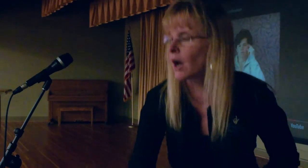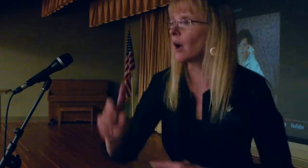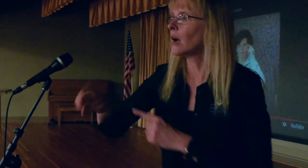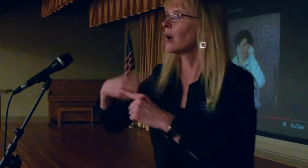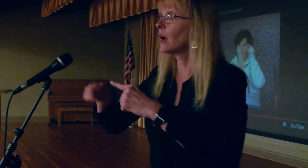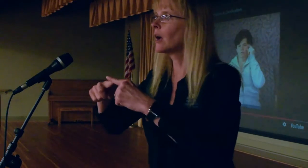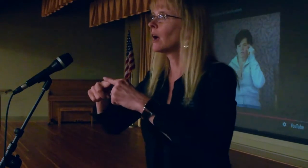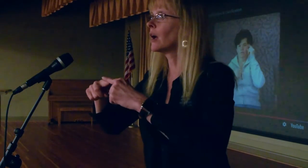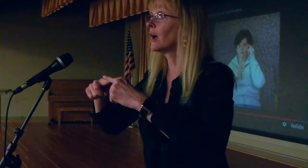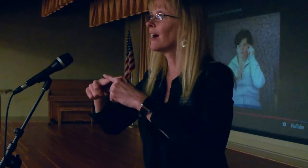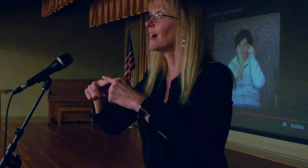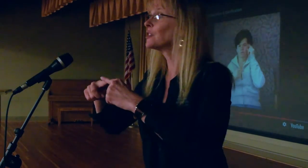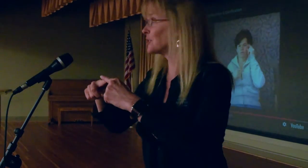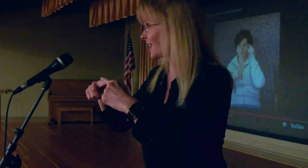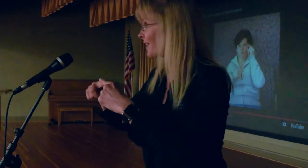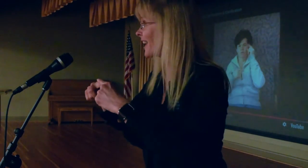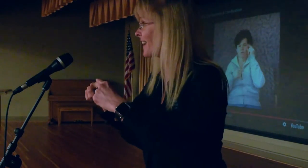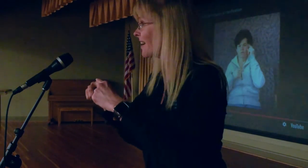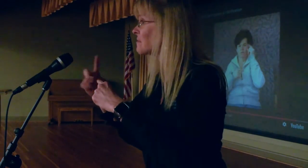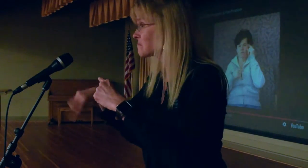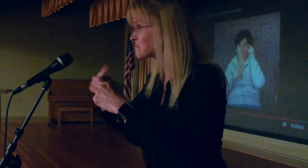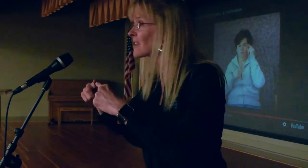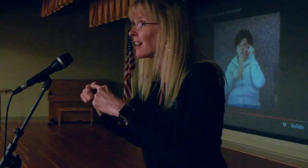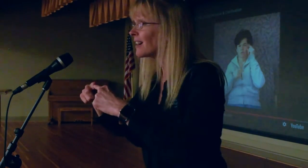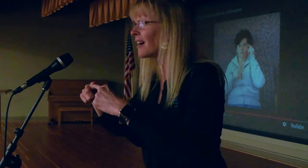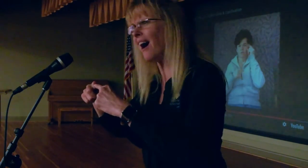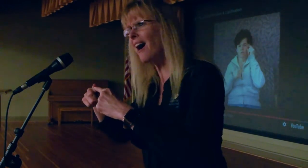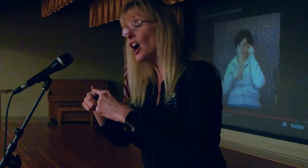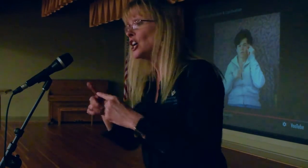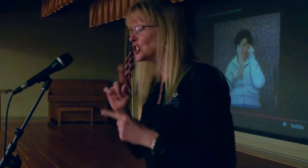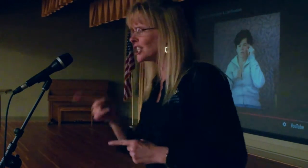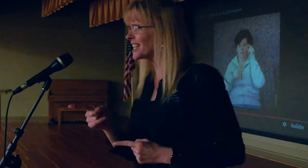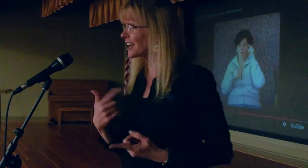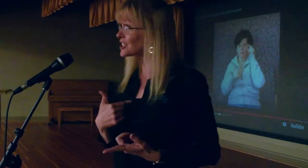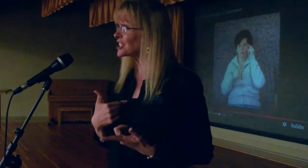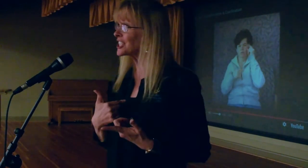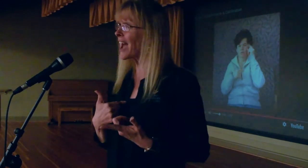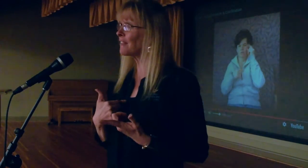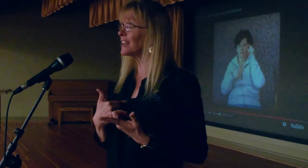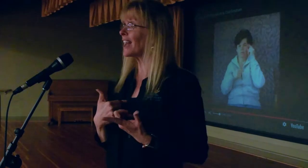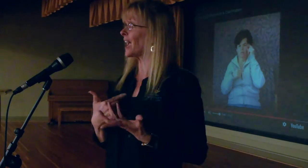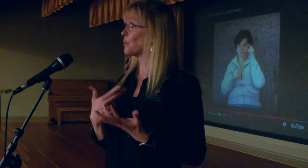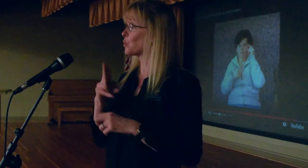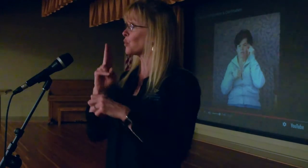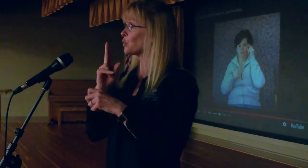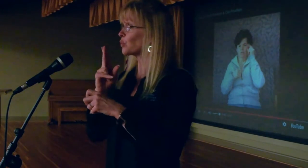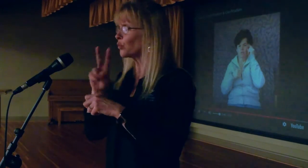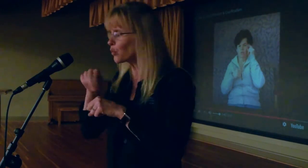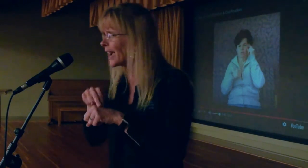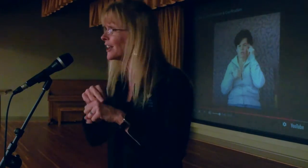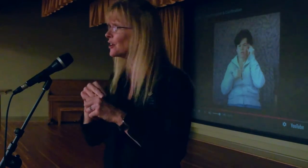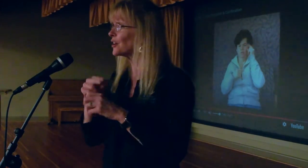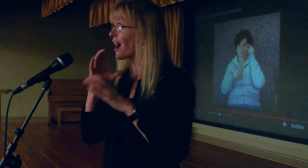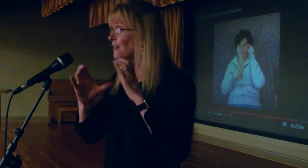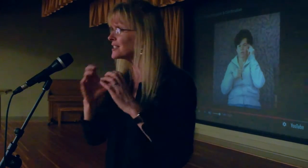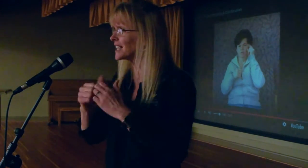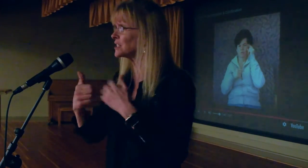Ah, you saw that now? Ah, she's actually just having a regular conversation